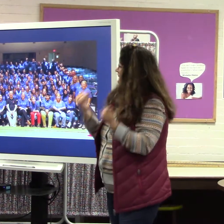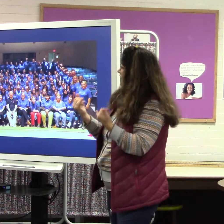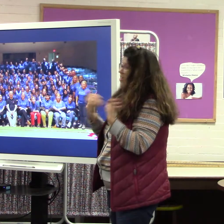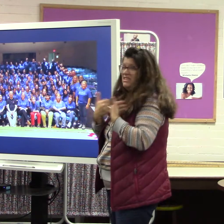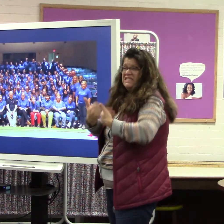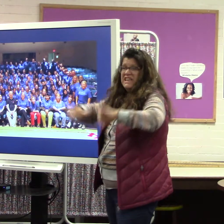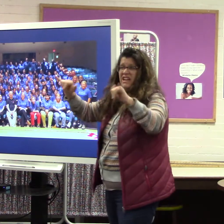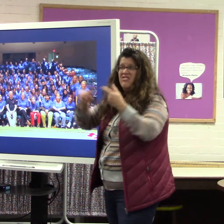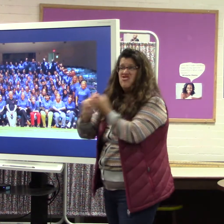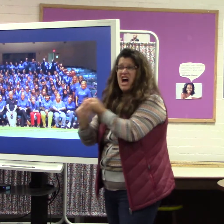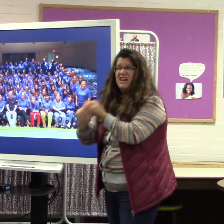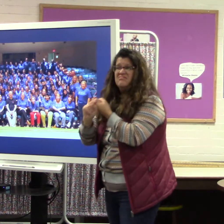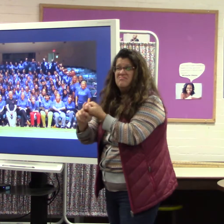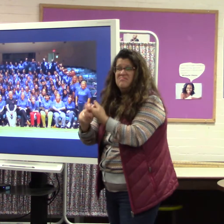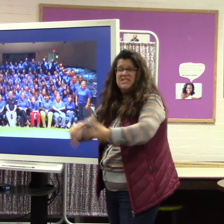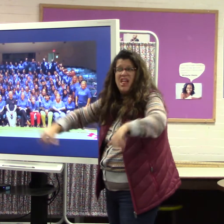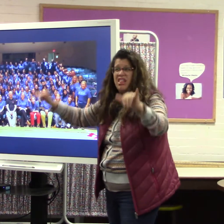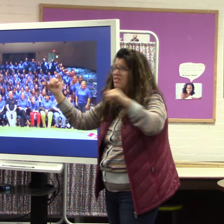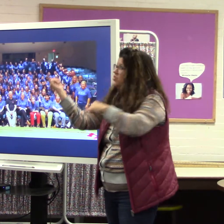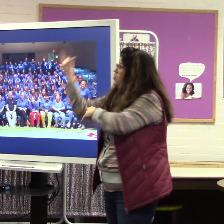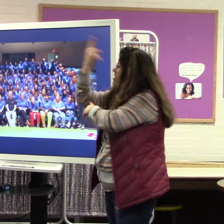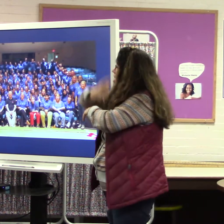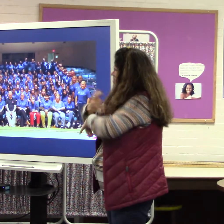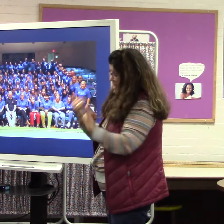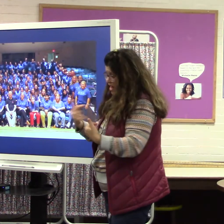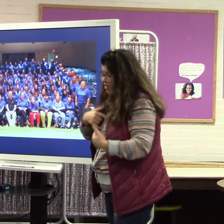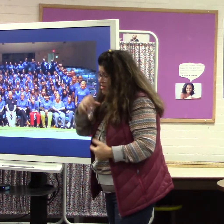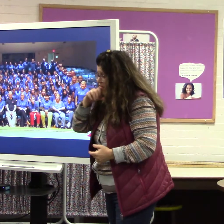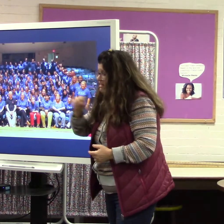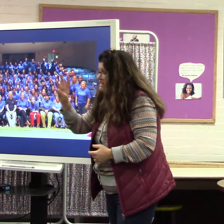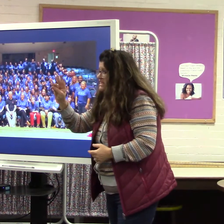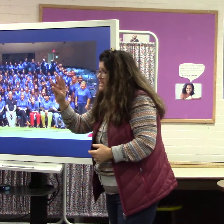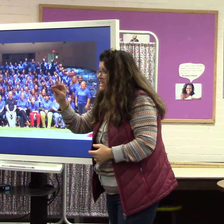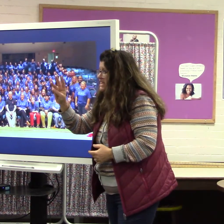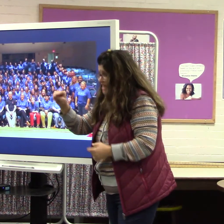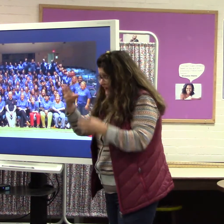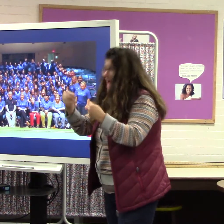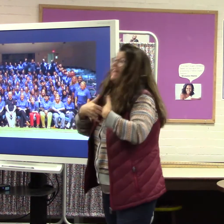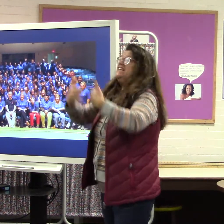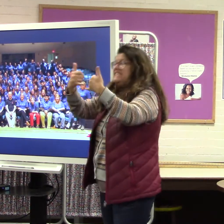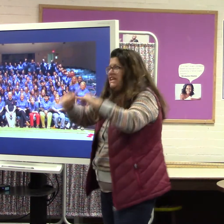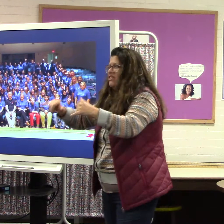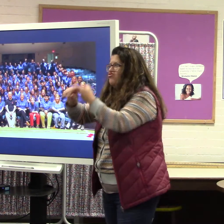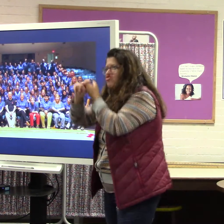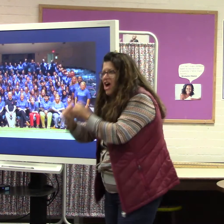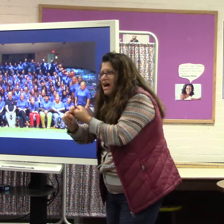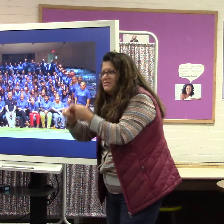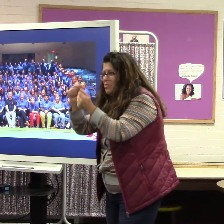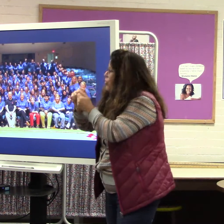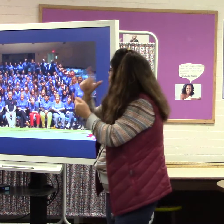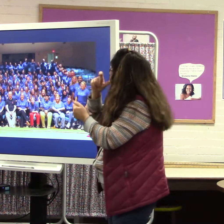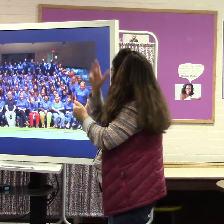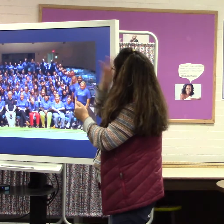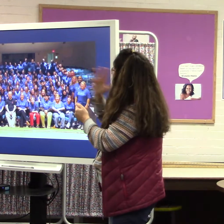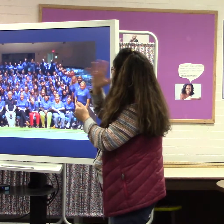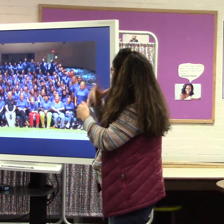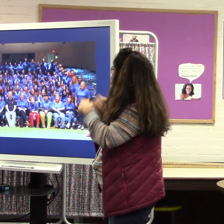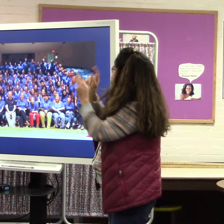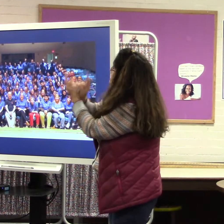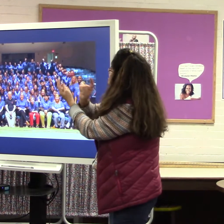going into Gallaudet now, I'm still good friends. I'm 60 years old, and I'm still really good friends with the people that I